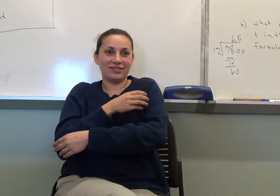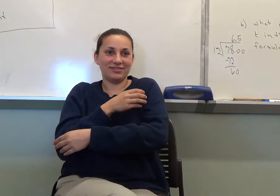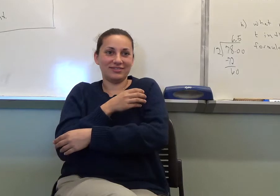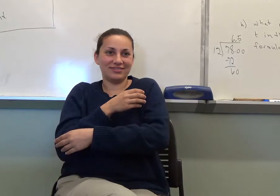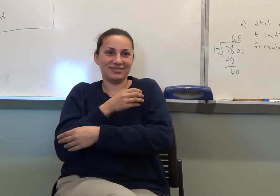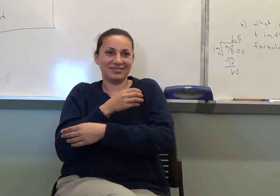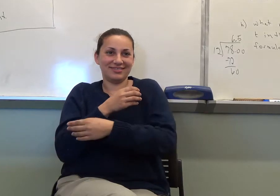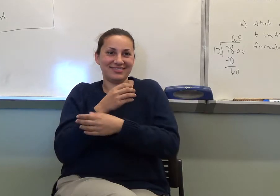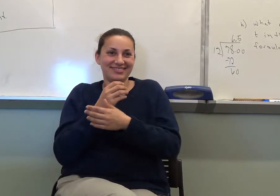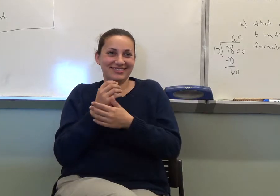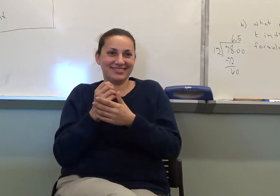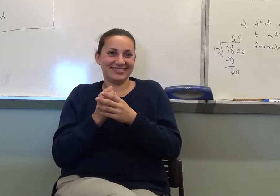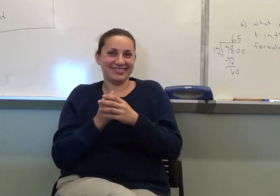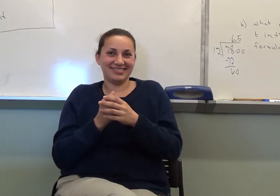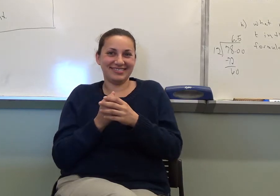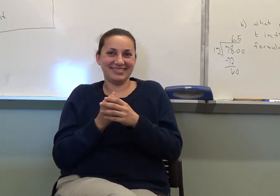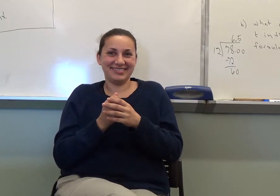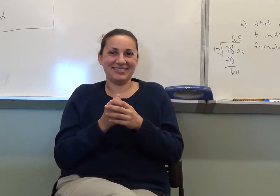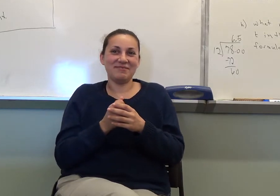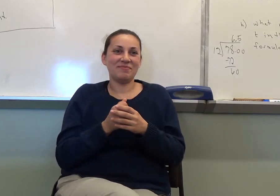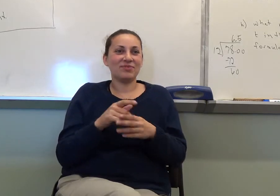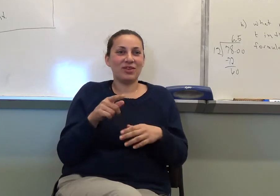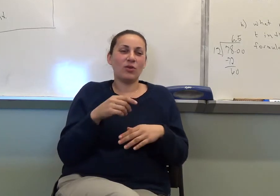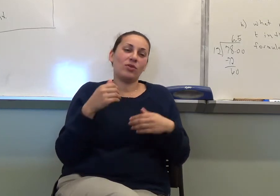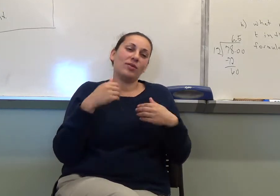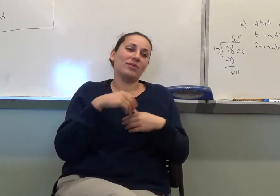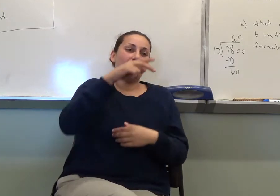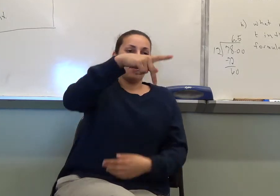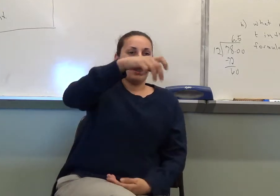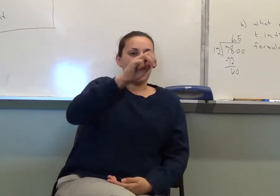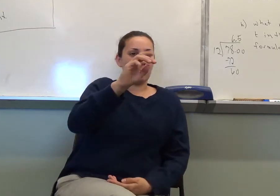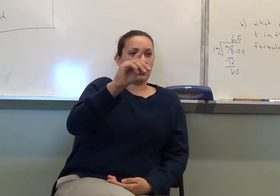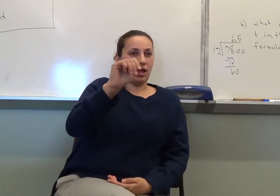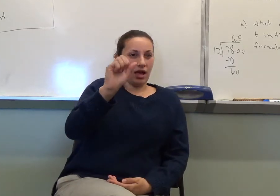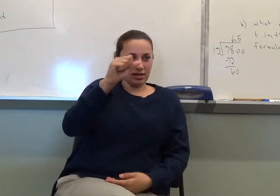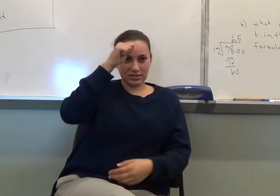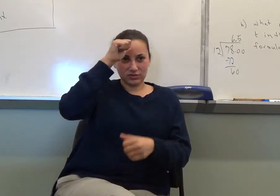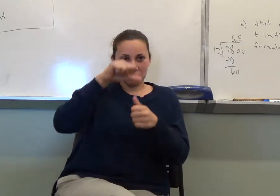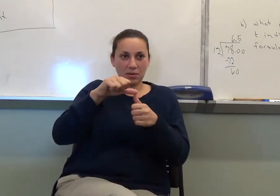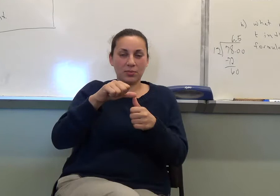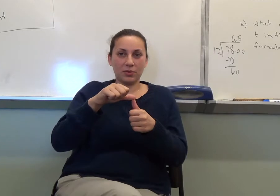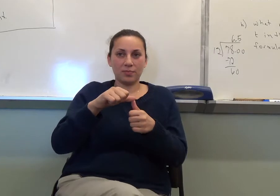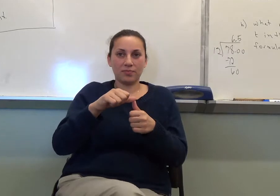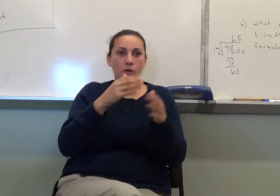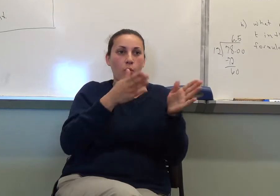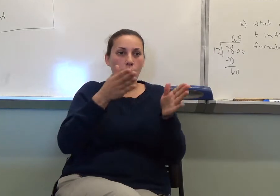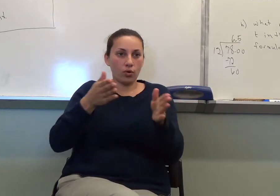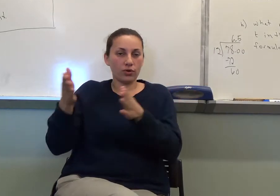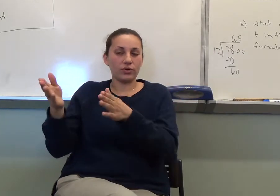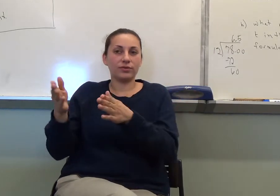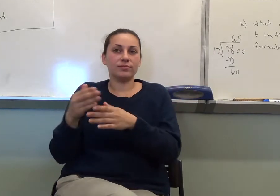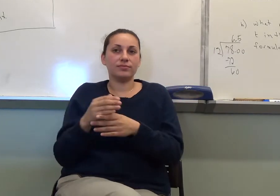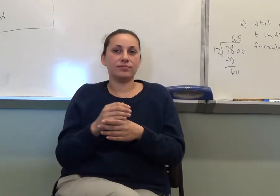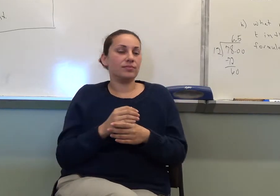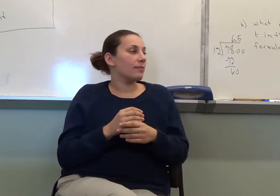the order of operations, we can do this. And if we do it that way, we've